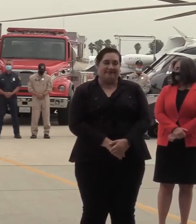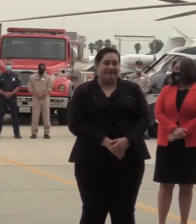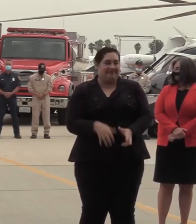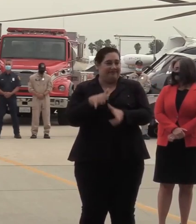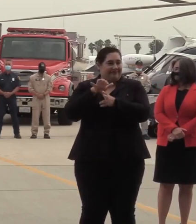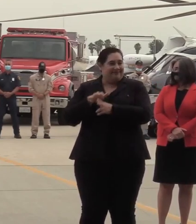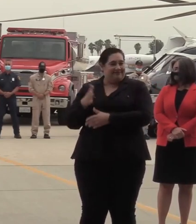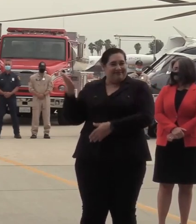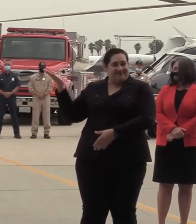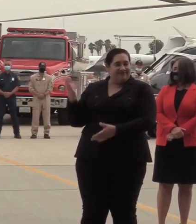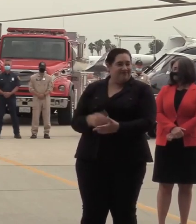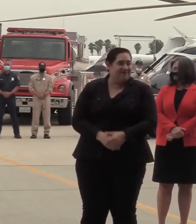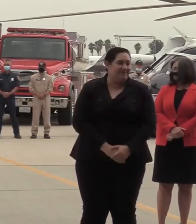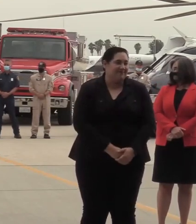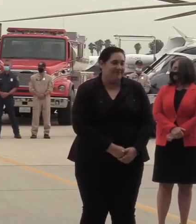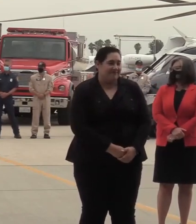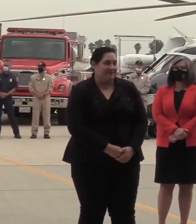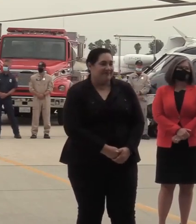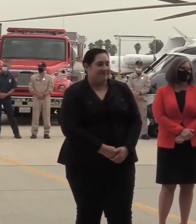All right.